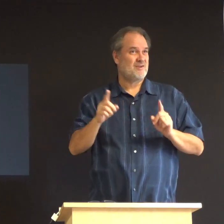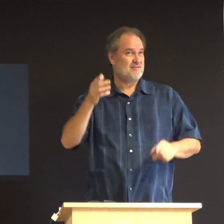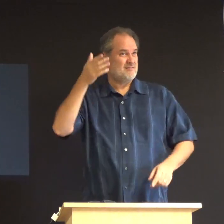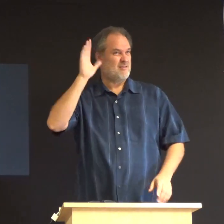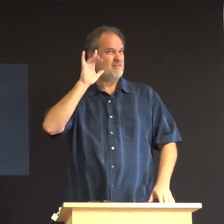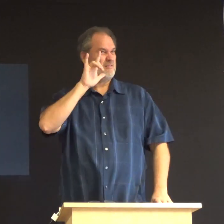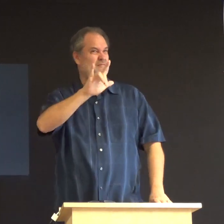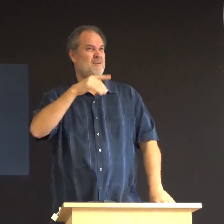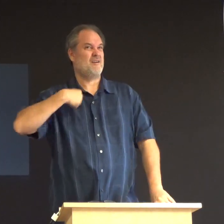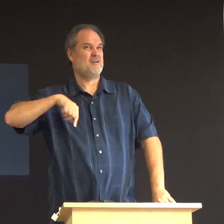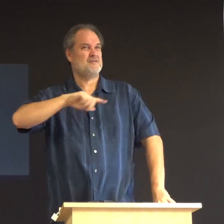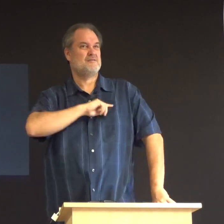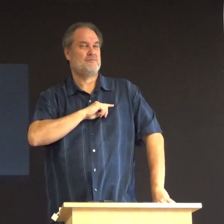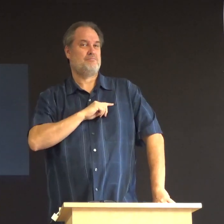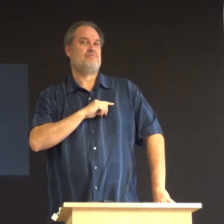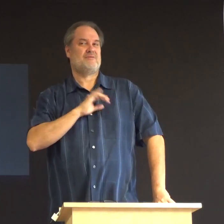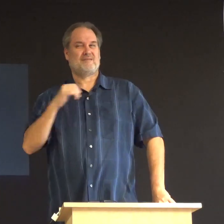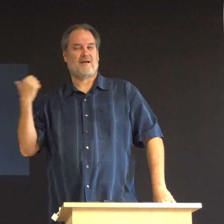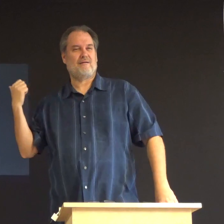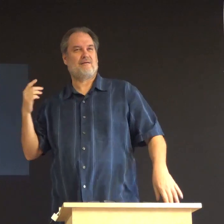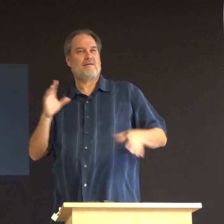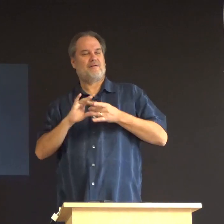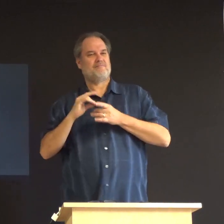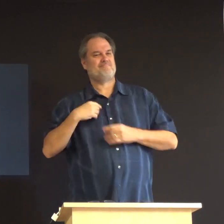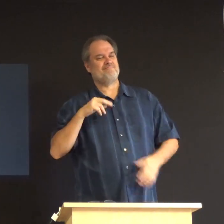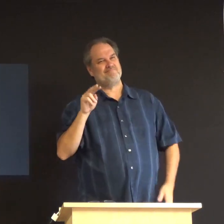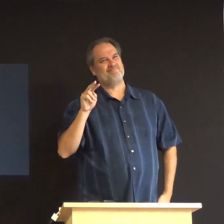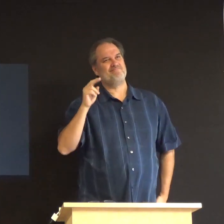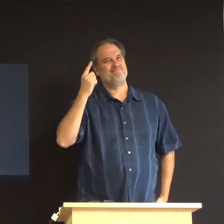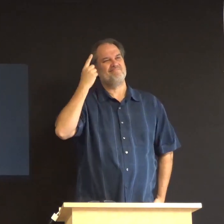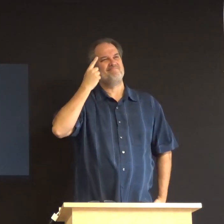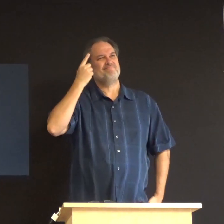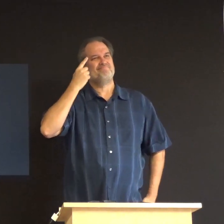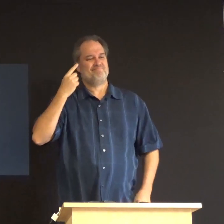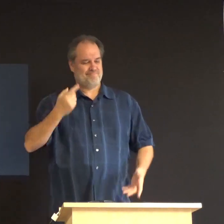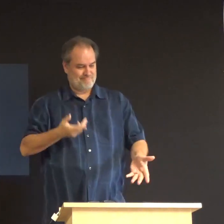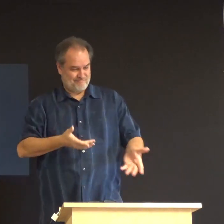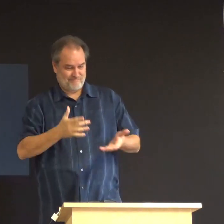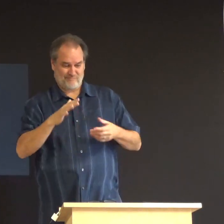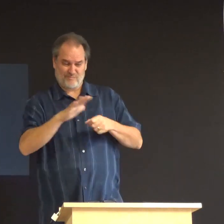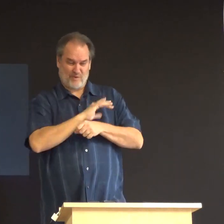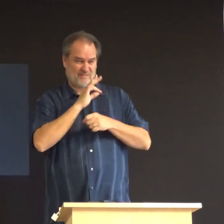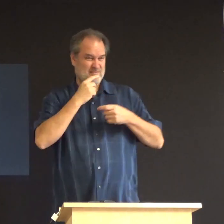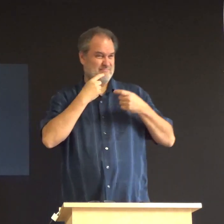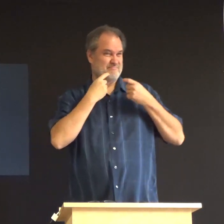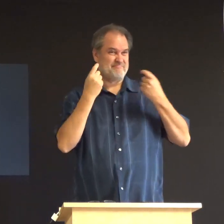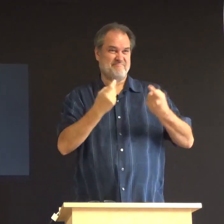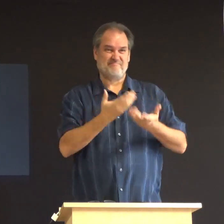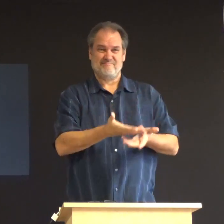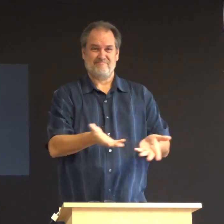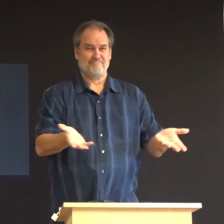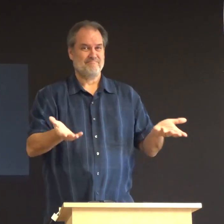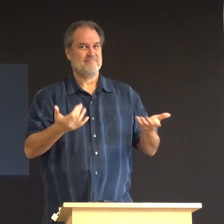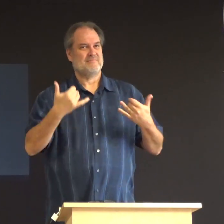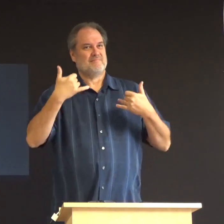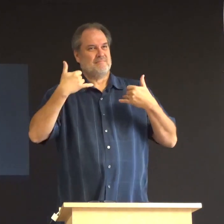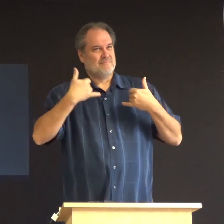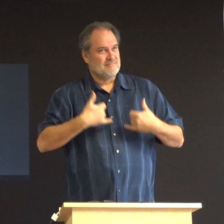Sometimes we think, oh, I'm not worthy. I didn't deserve it. You know that He did anyway. The Bible is full of